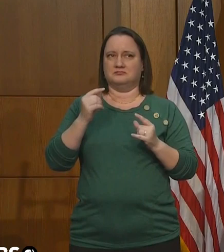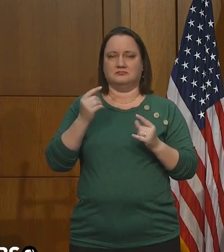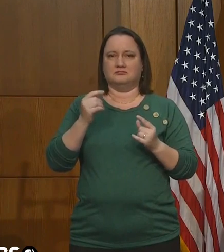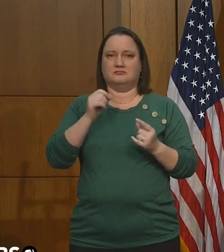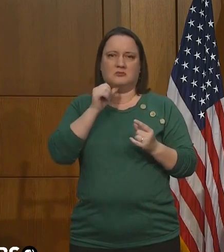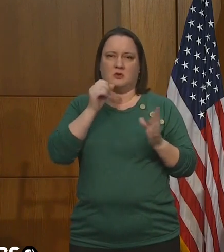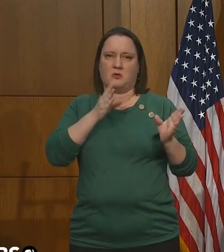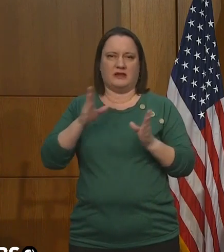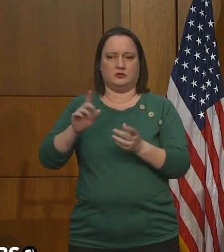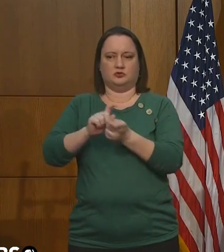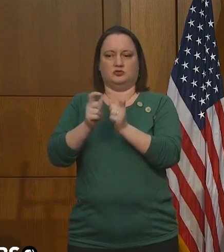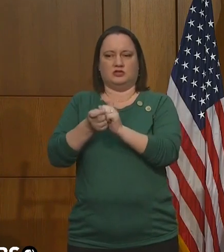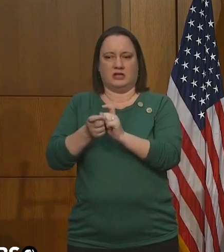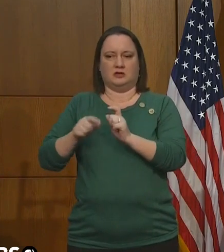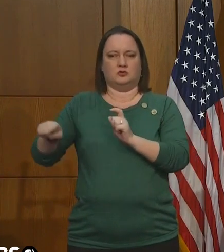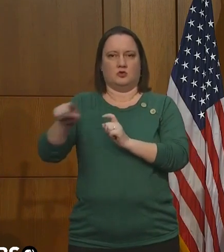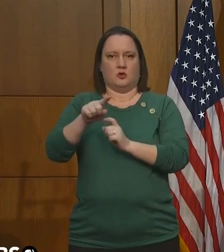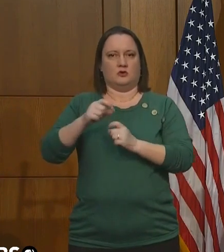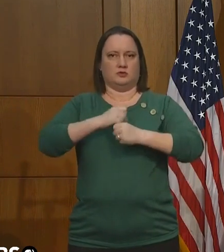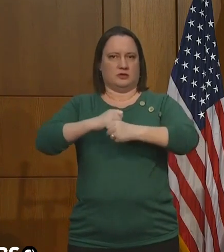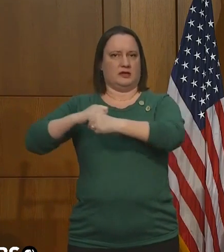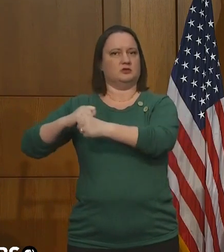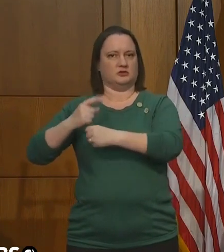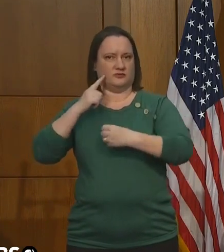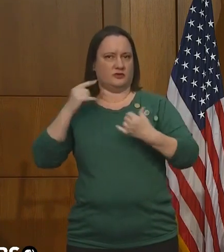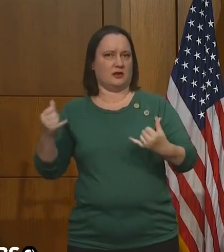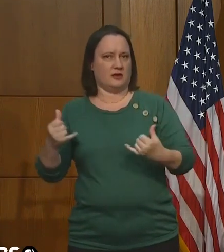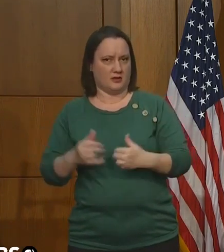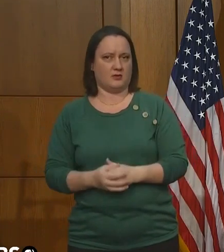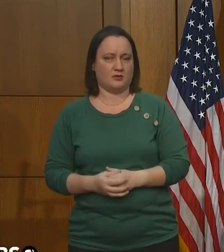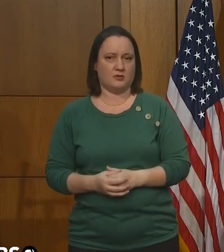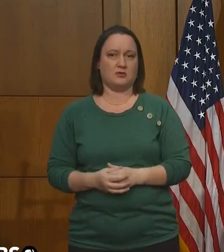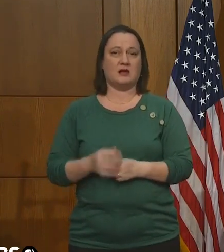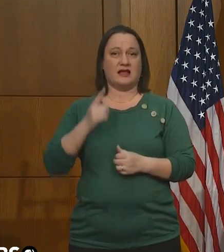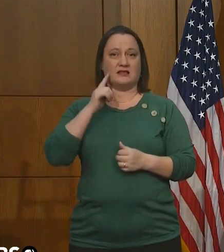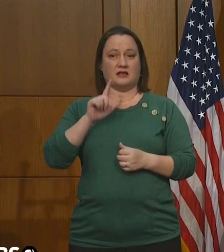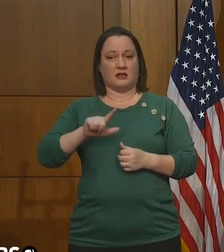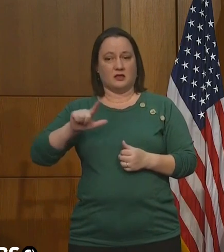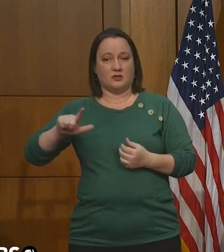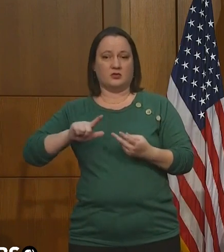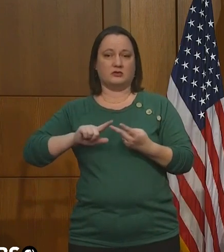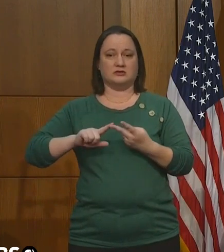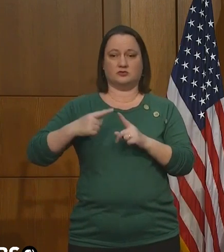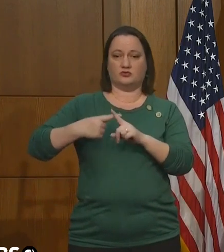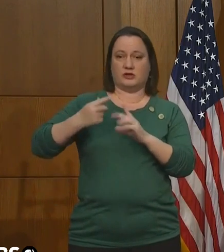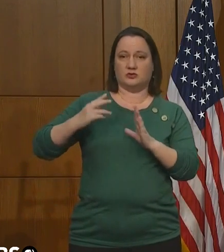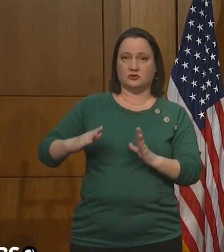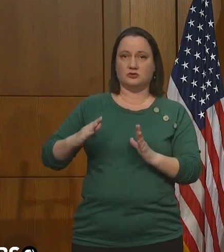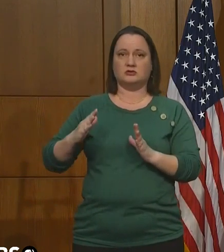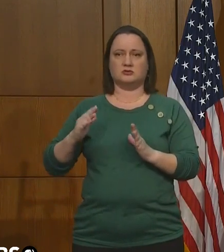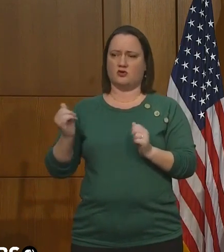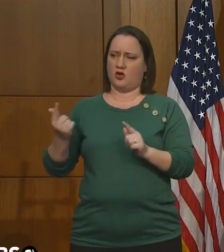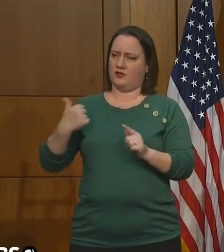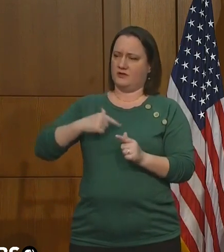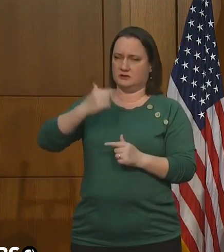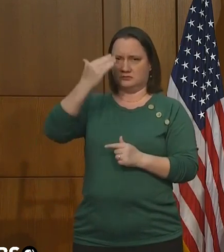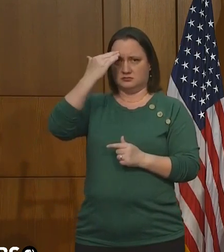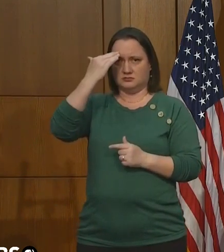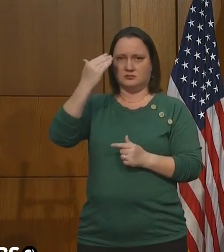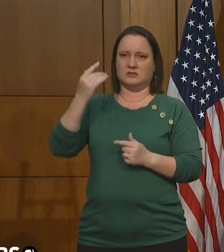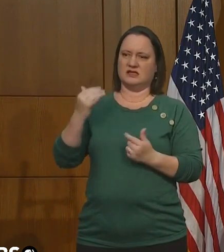I would just encourage the landlords and the tenants and all of us to know that we're in difficult times and really find ways